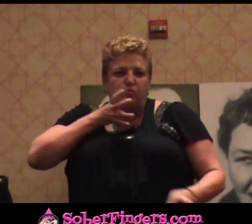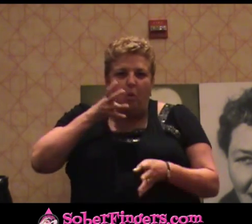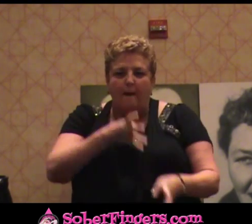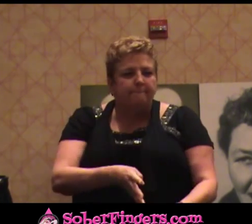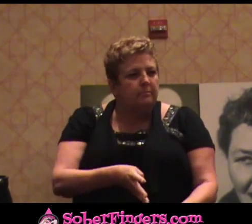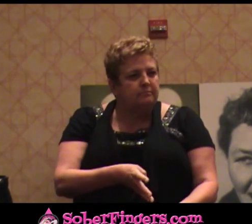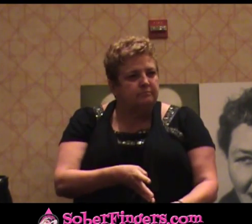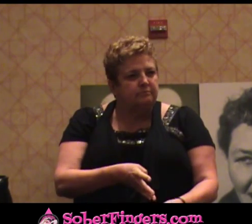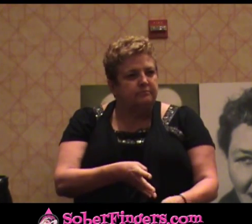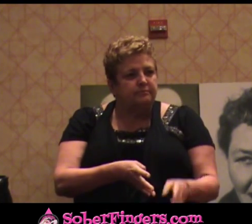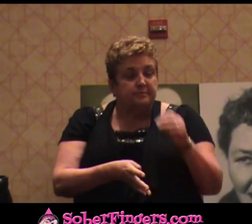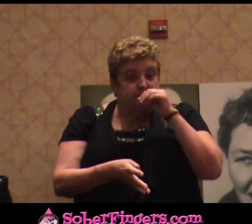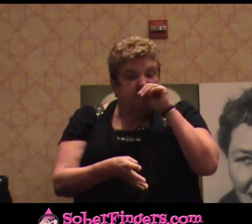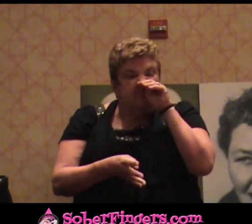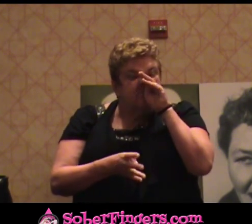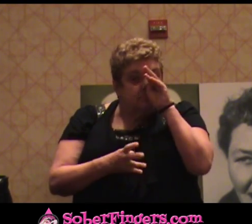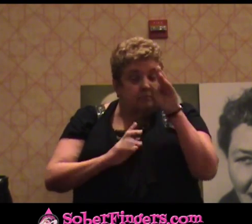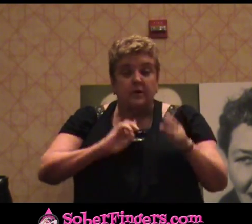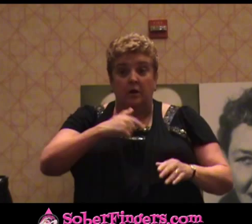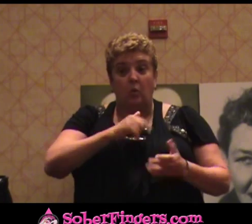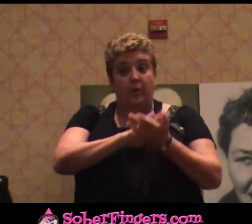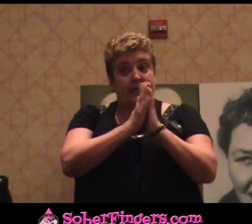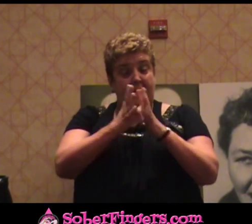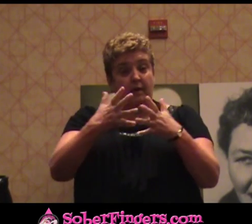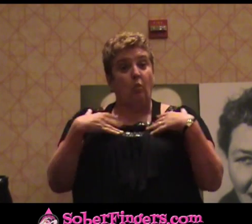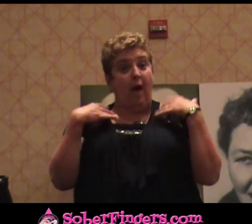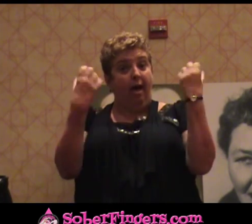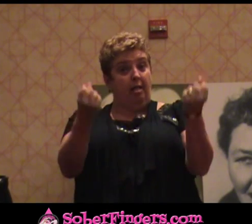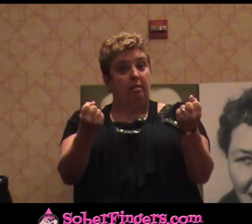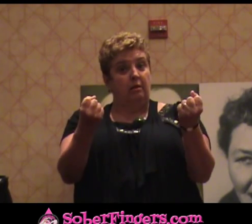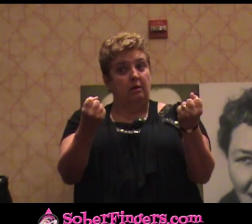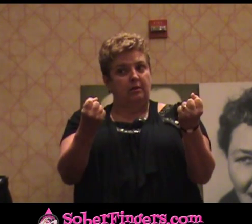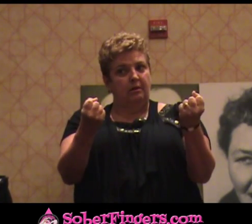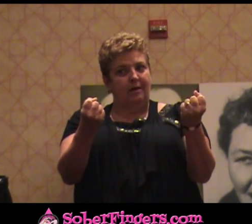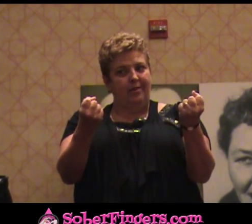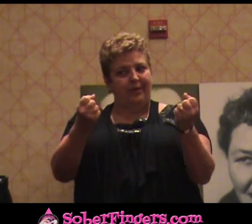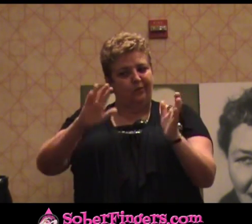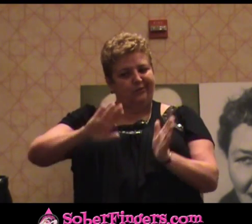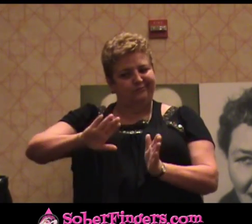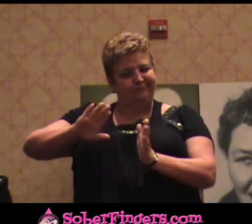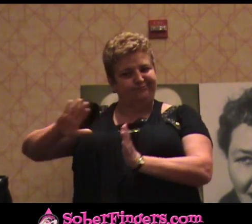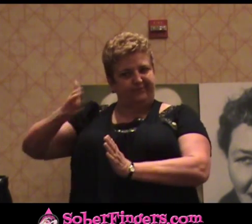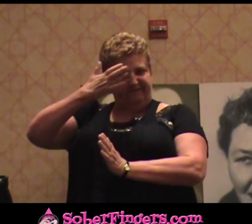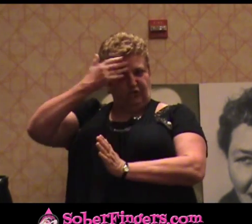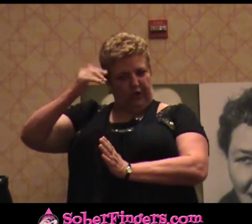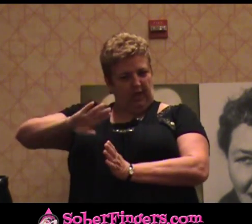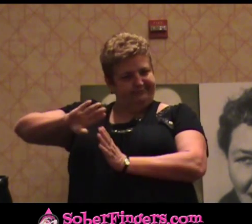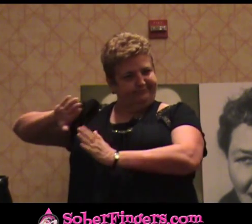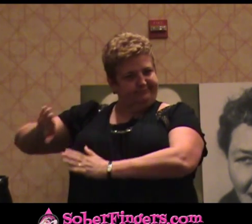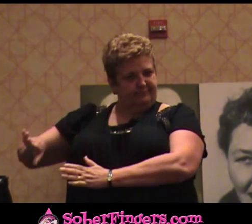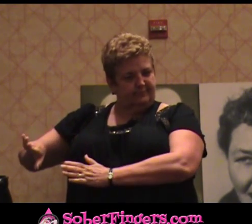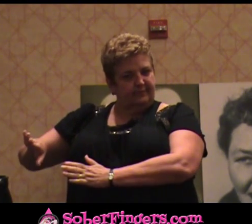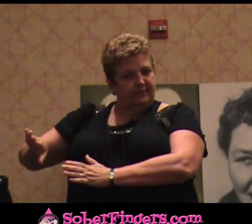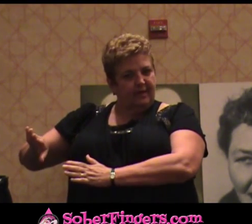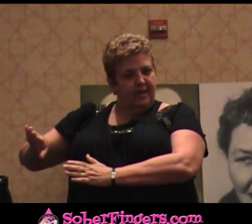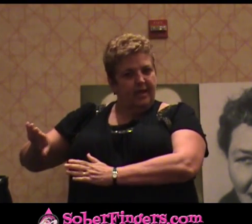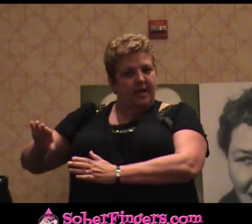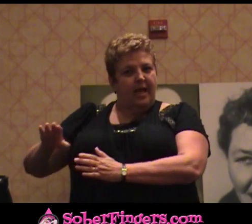get well around here and we forget. And I hope that I never forget my last drunk. And even though we say that the newcomer is the